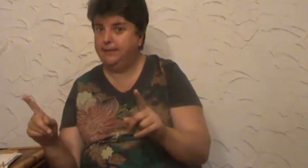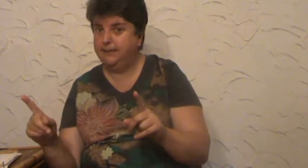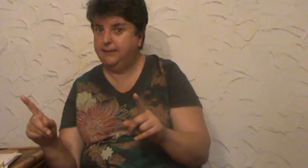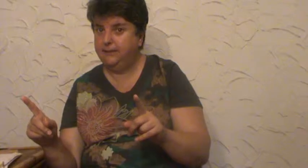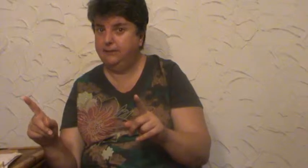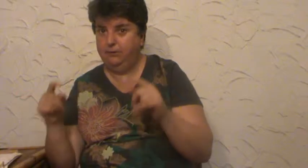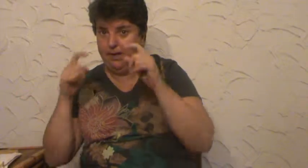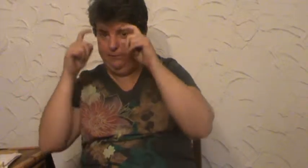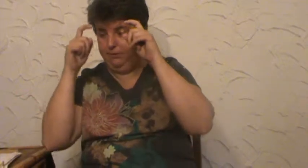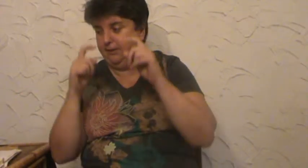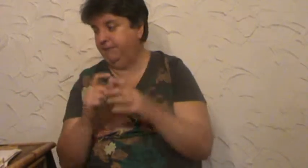but with eyebrows up.